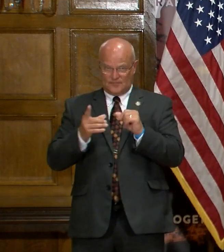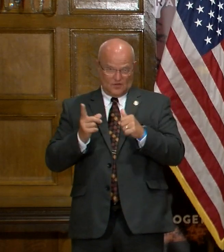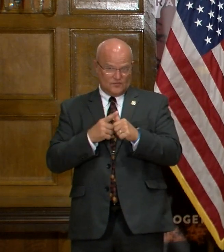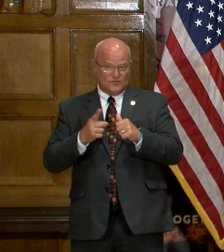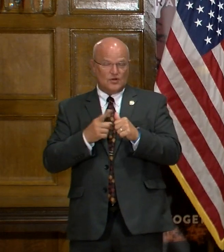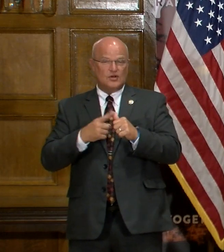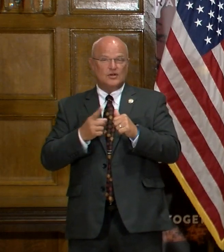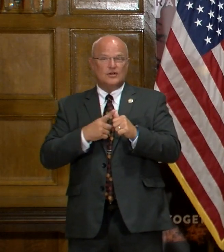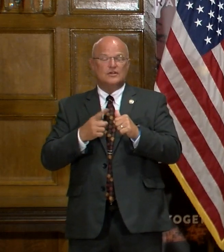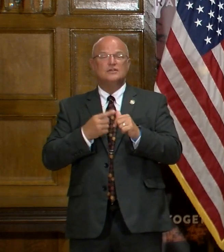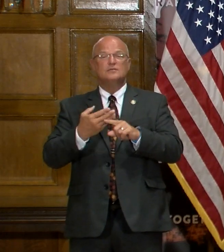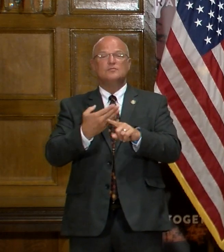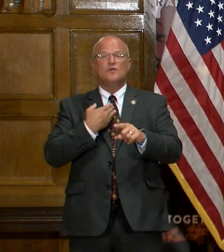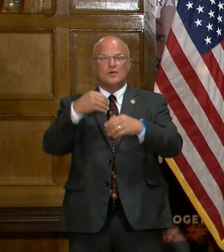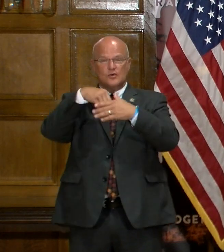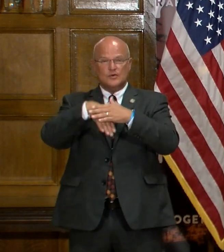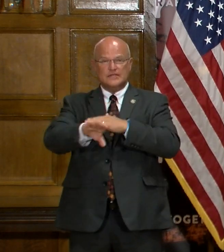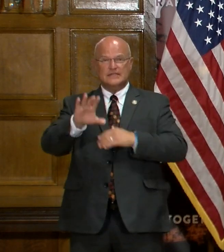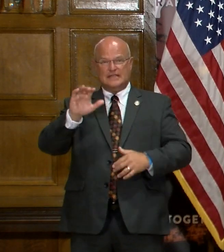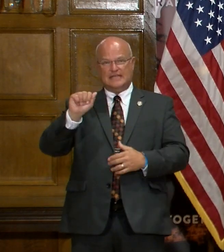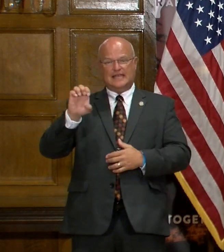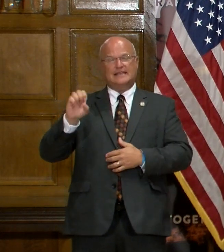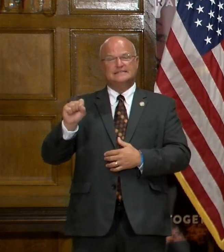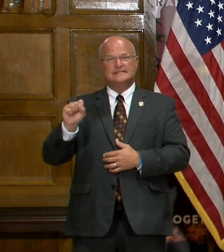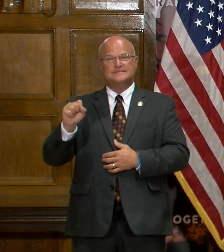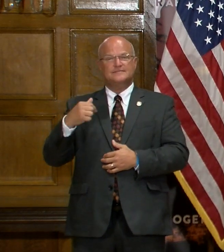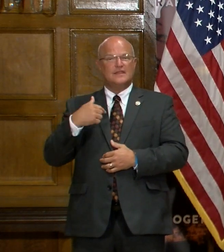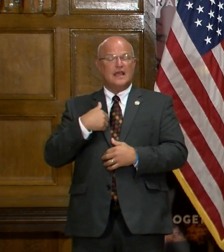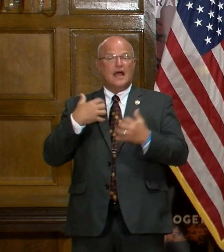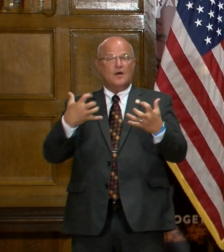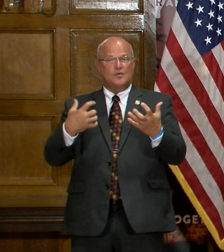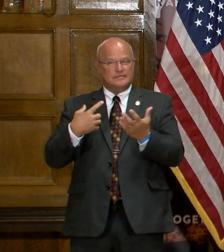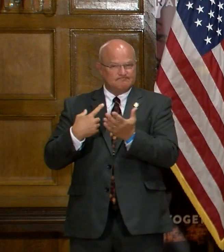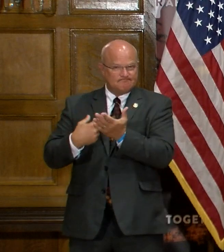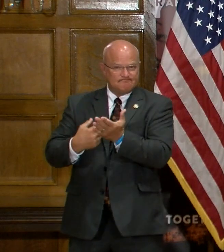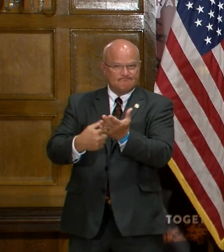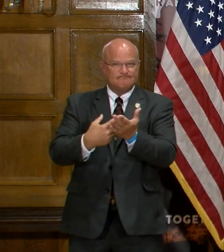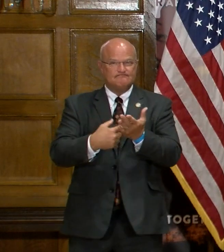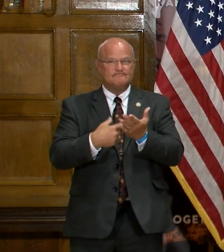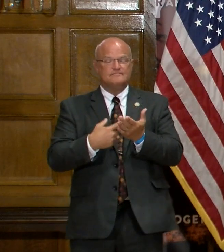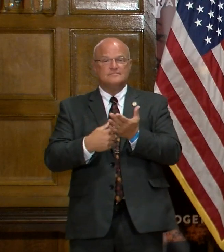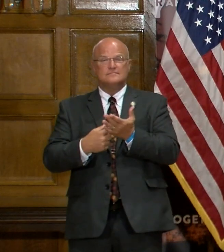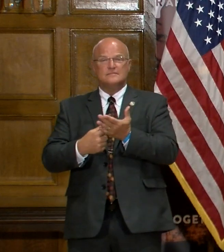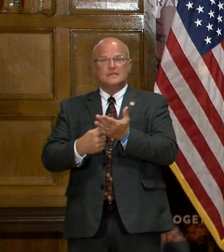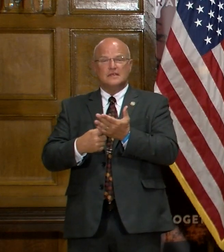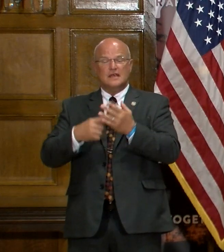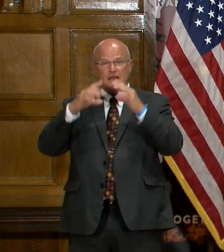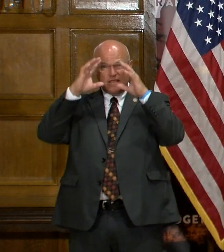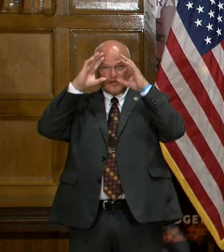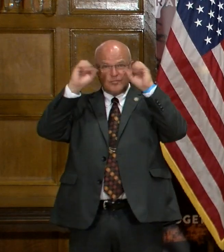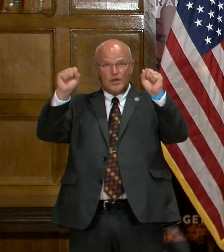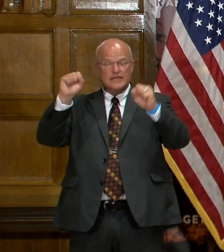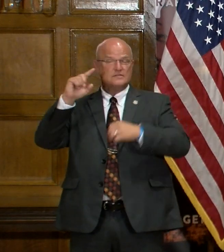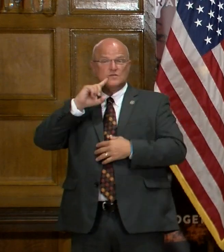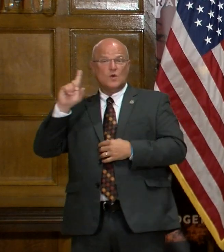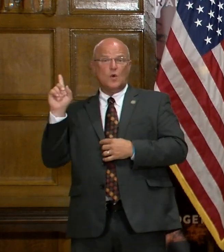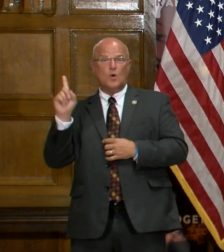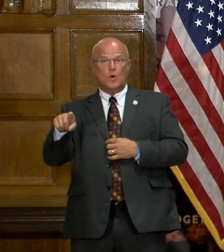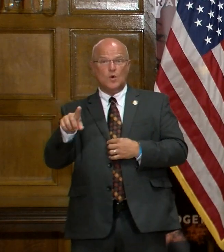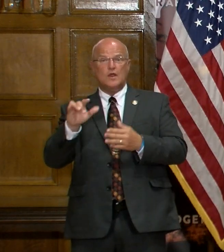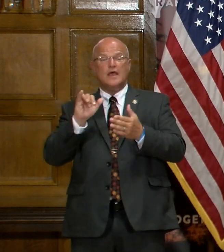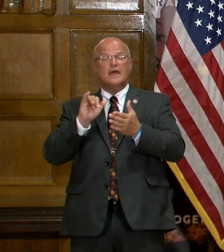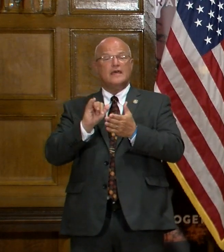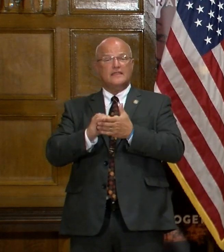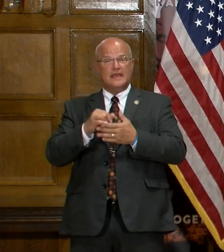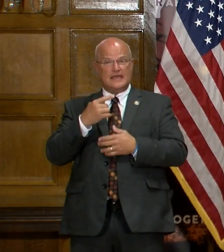first before we go into the cases, and I wanted to discuss the President's executive orders that